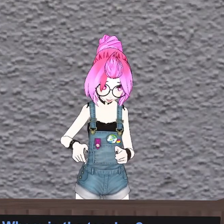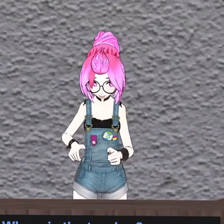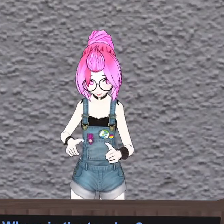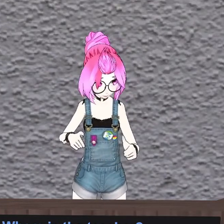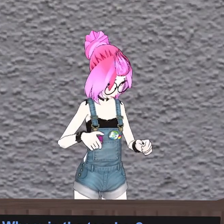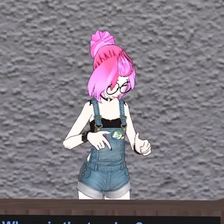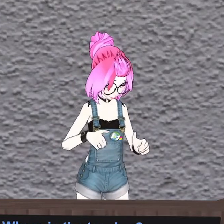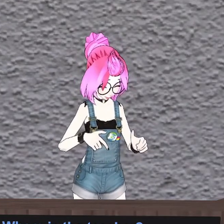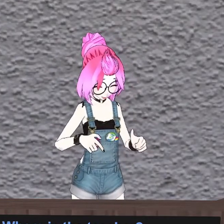second.